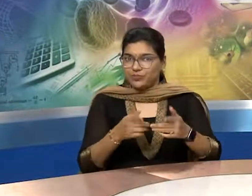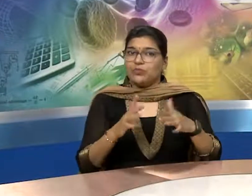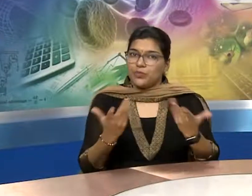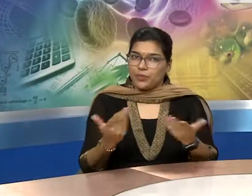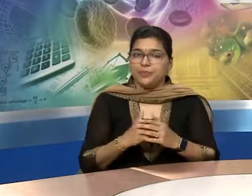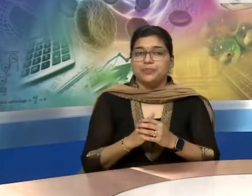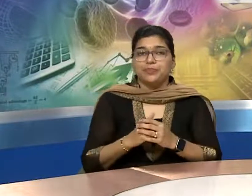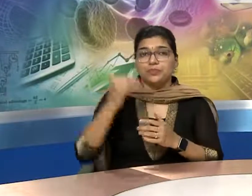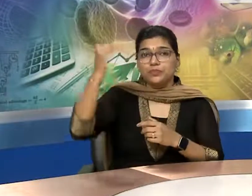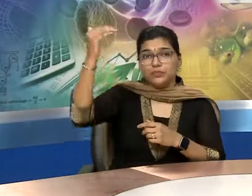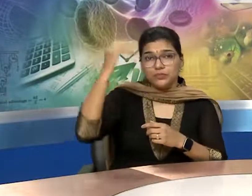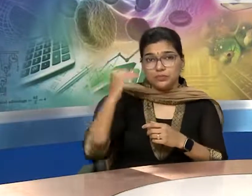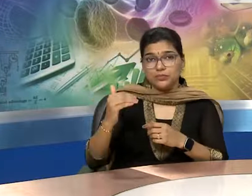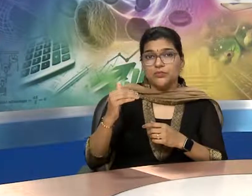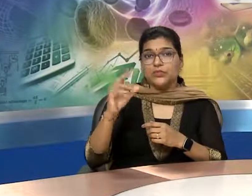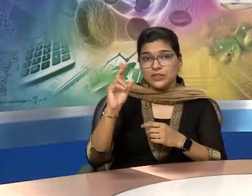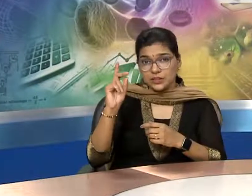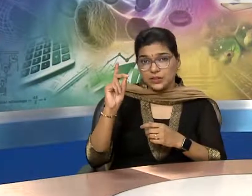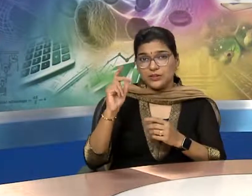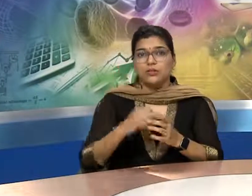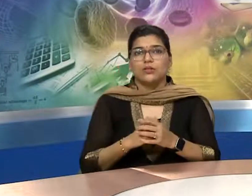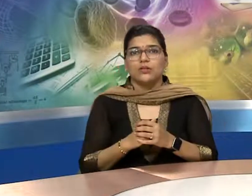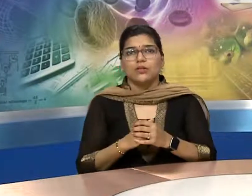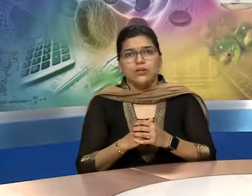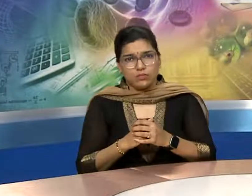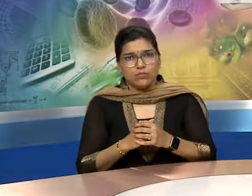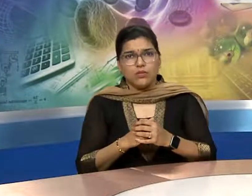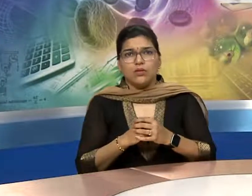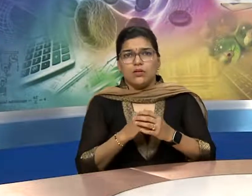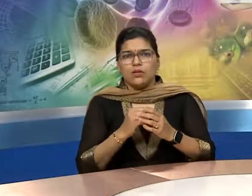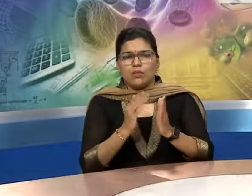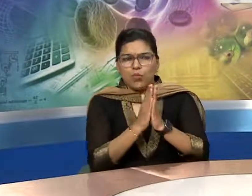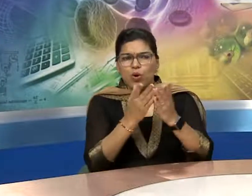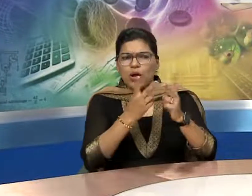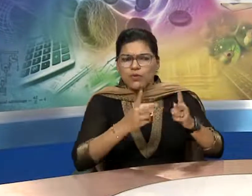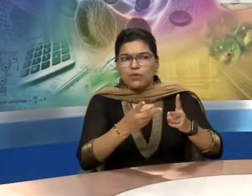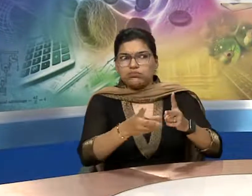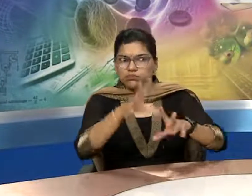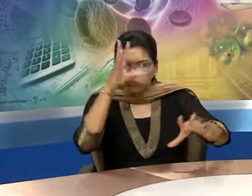of things. So libraries help us know so many things,